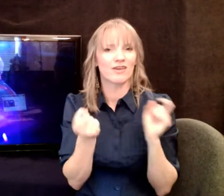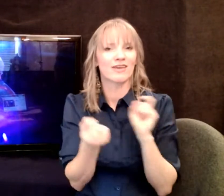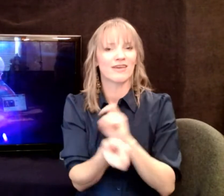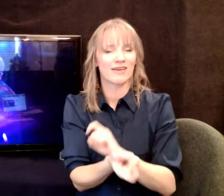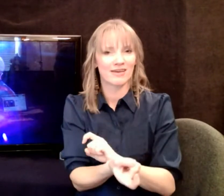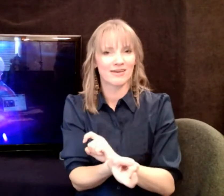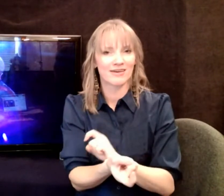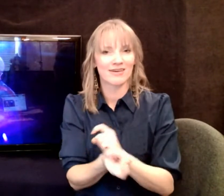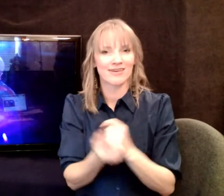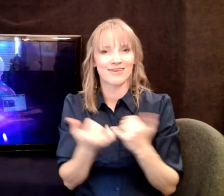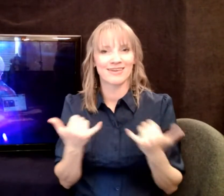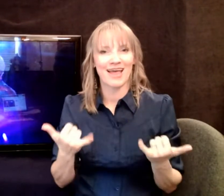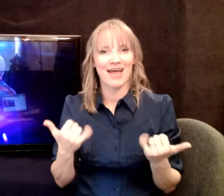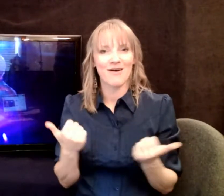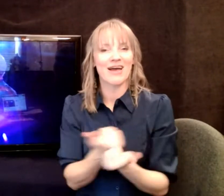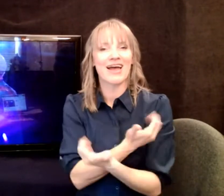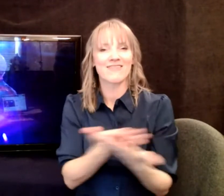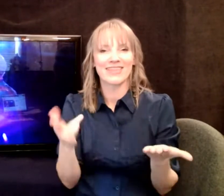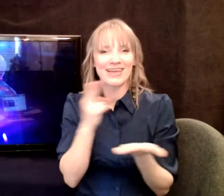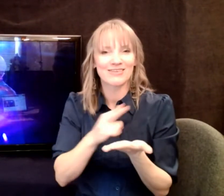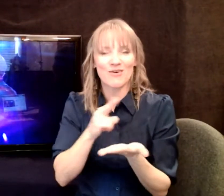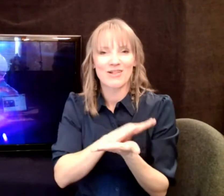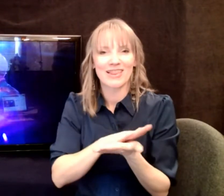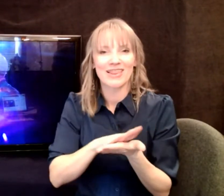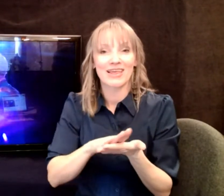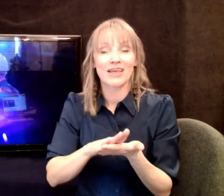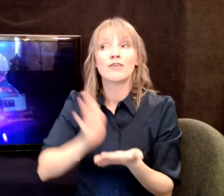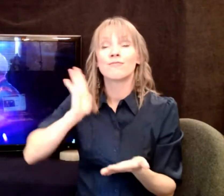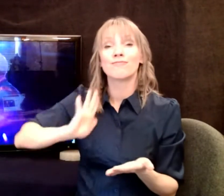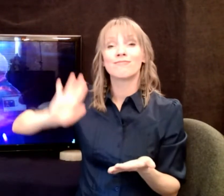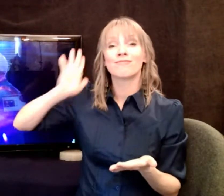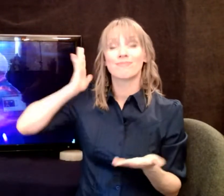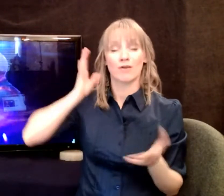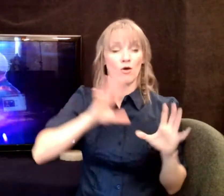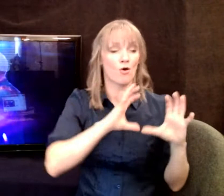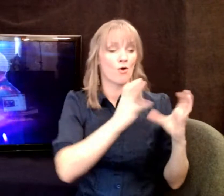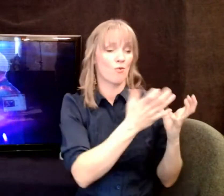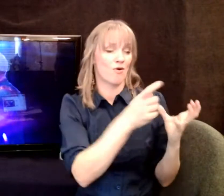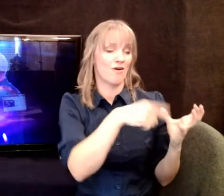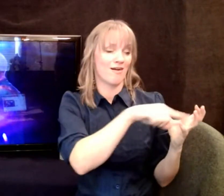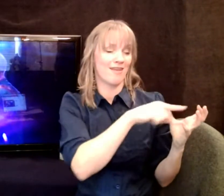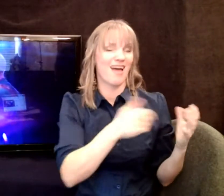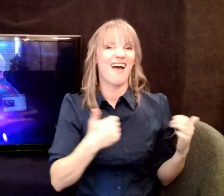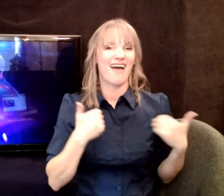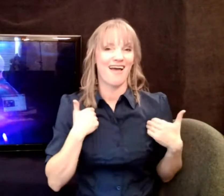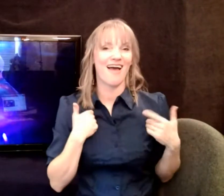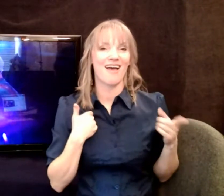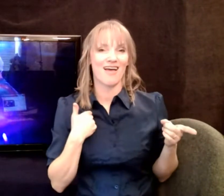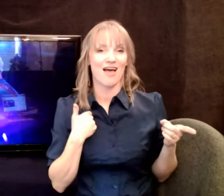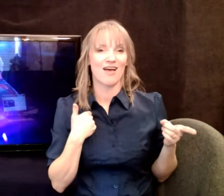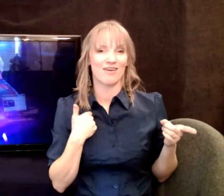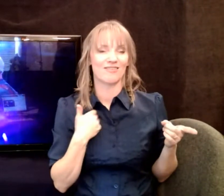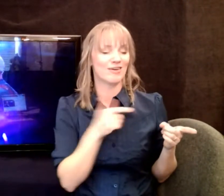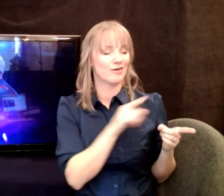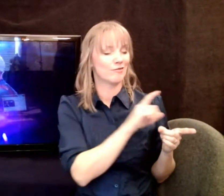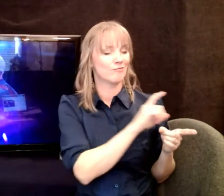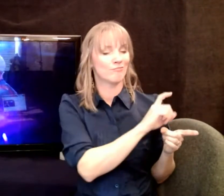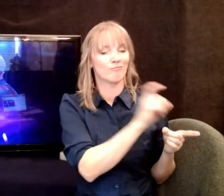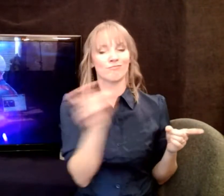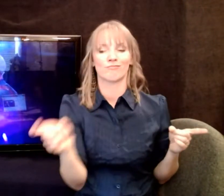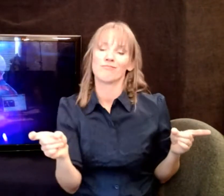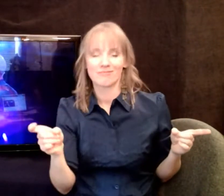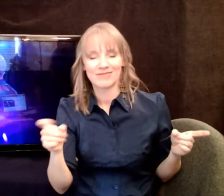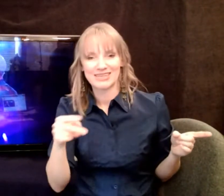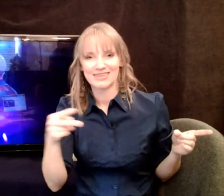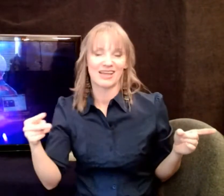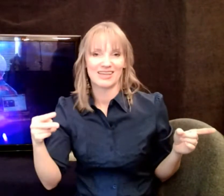Everything's holy now. There used to be a world half there, living second-rate